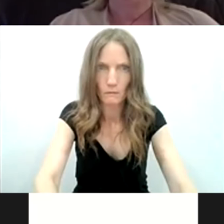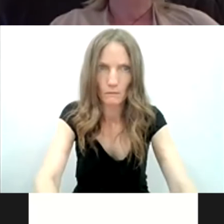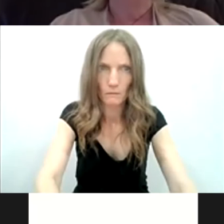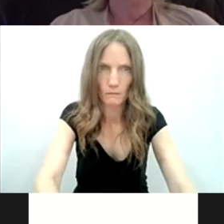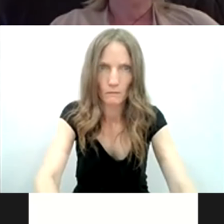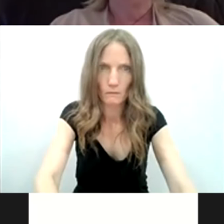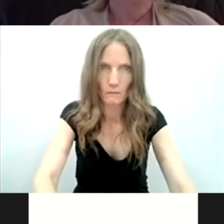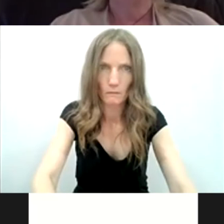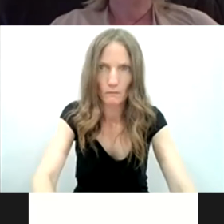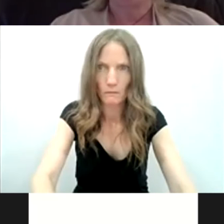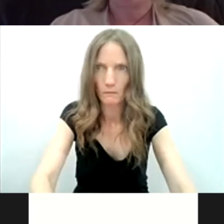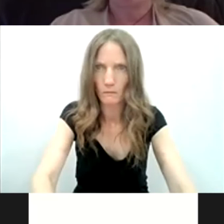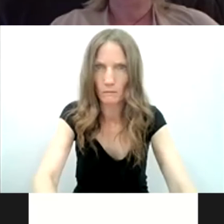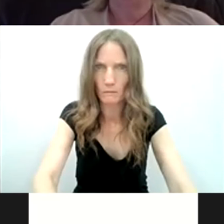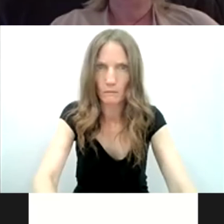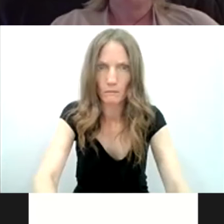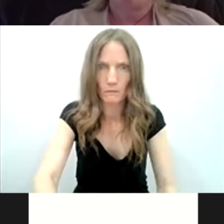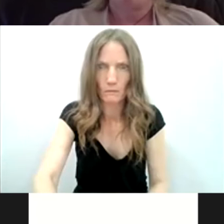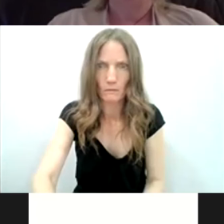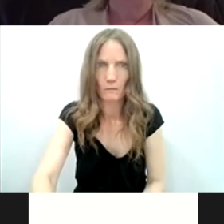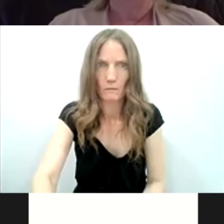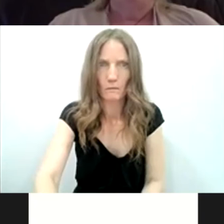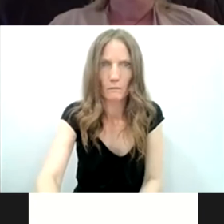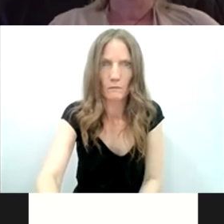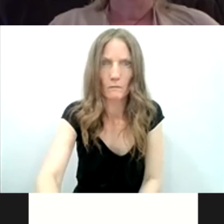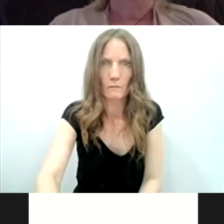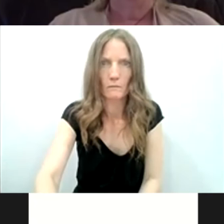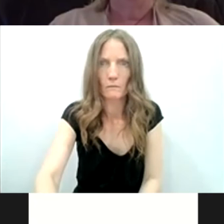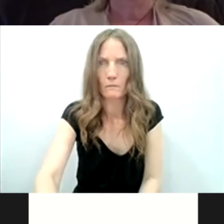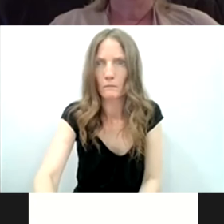juggle all the windows here.